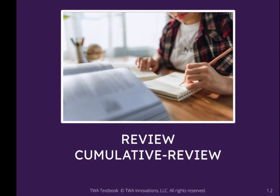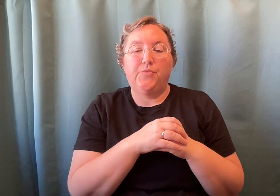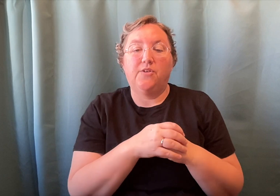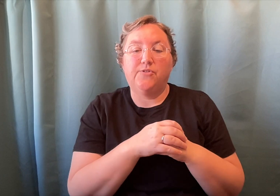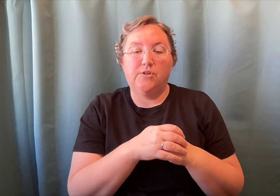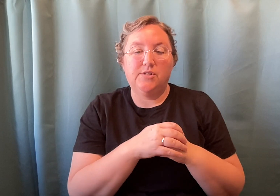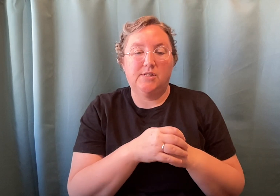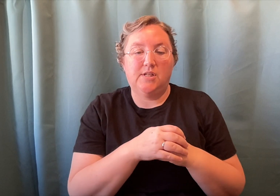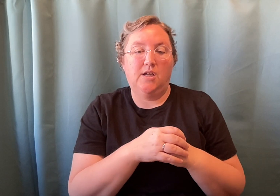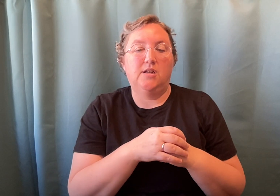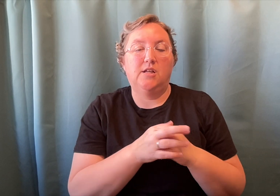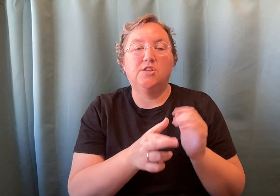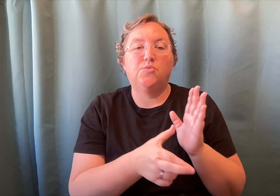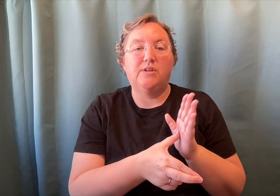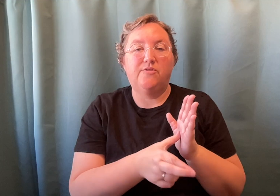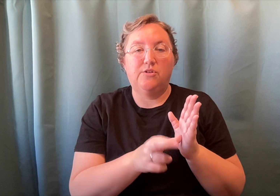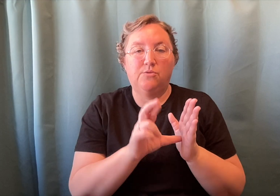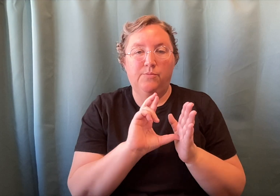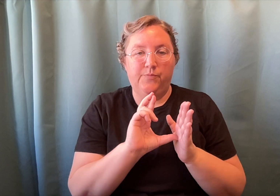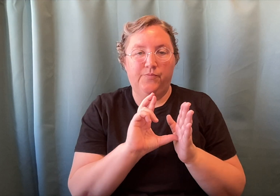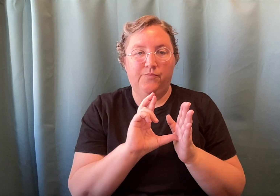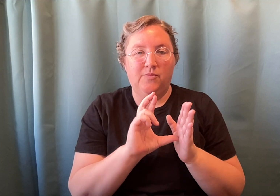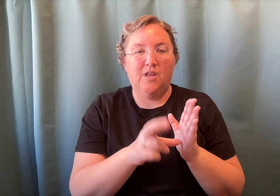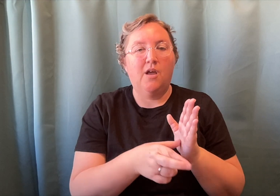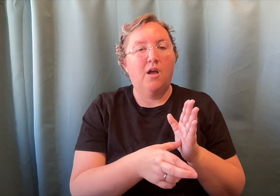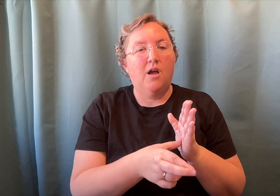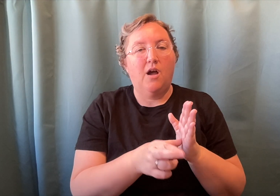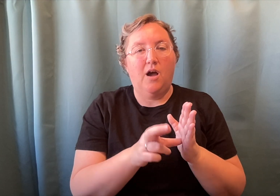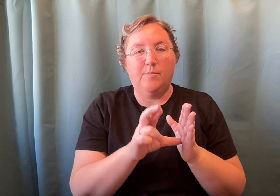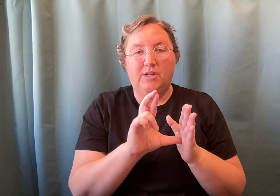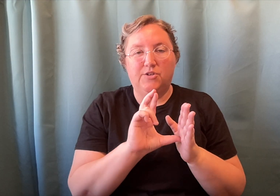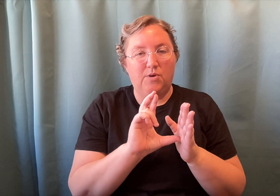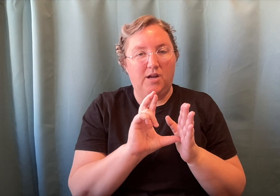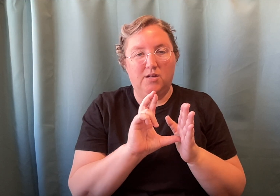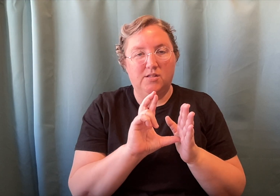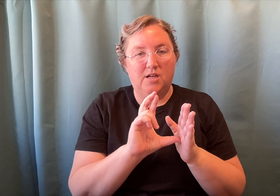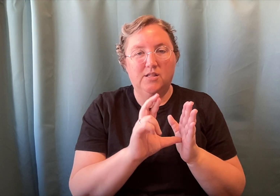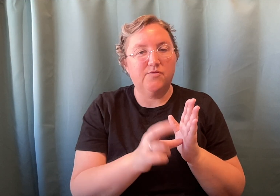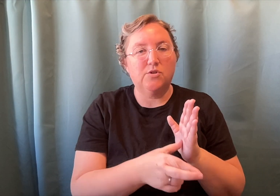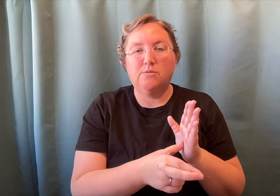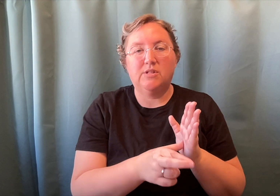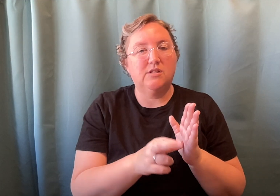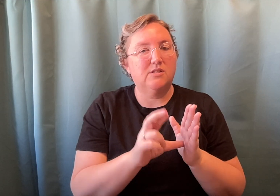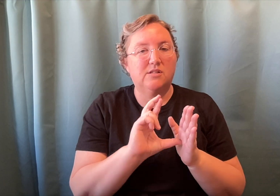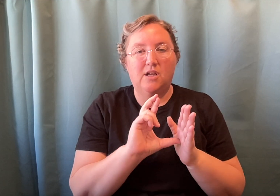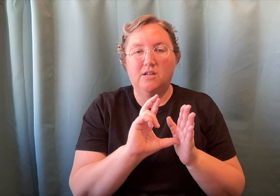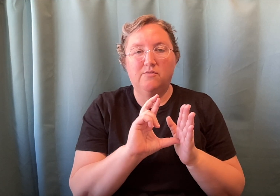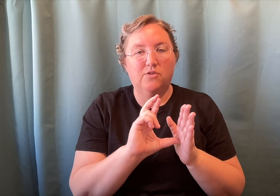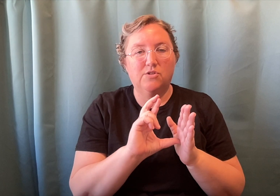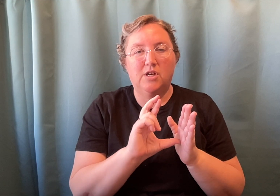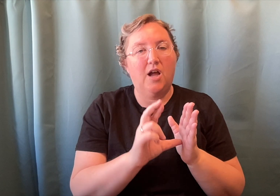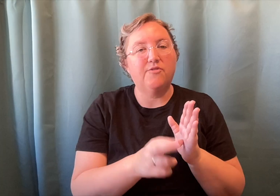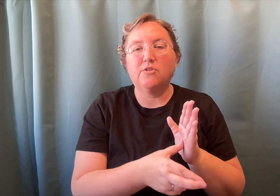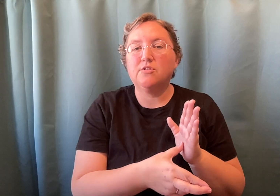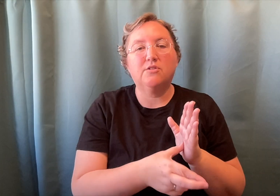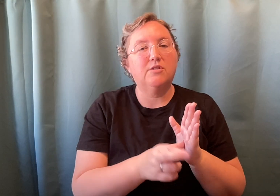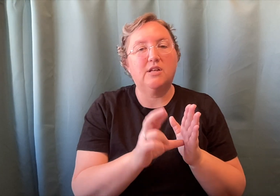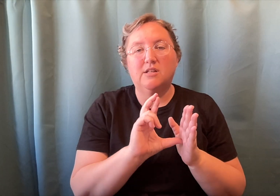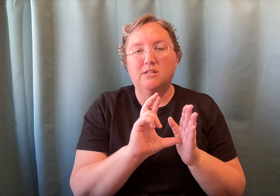The first sign is review. I'm going to try not to sign this version, but this is the sign version I first learned, and it is so